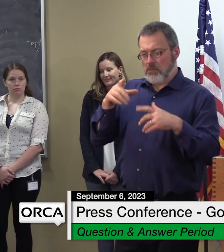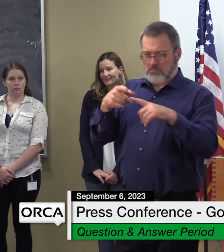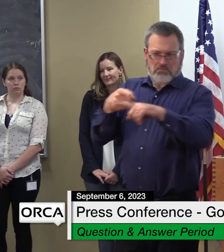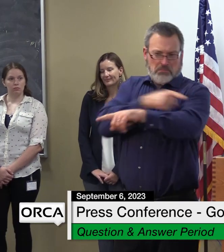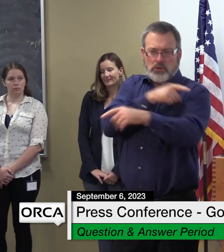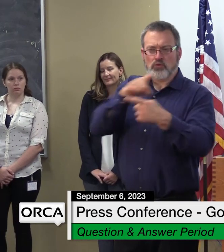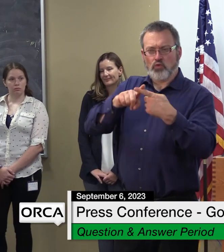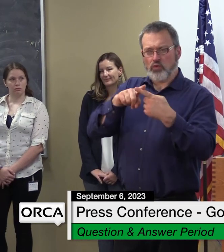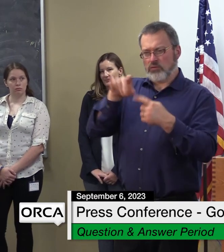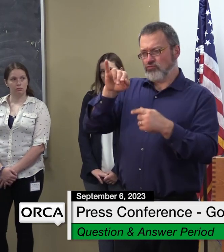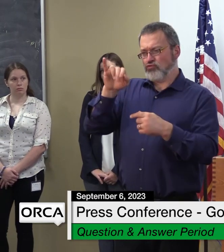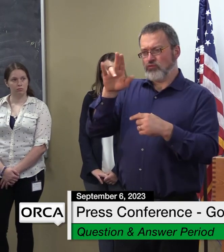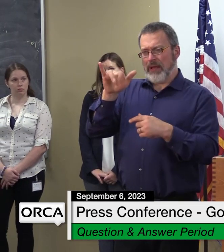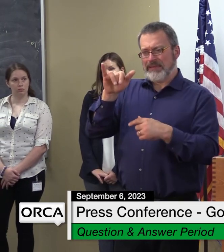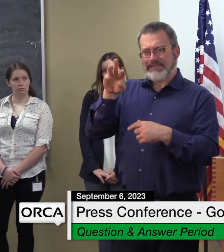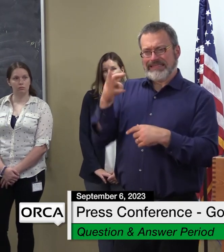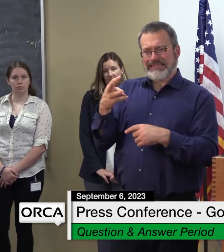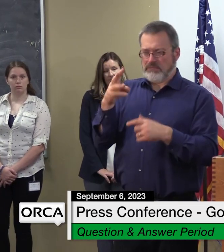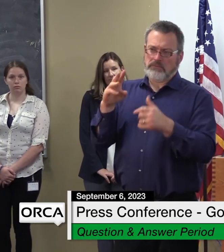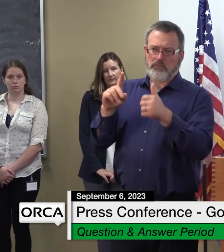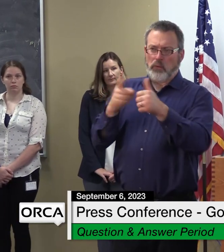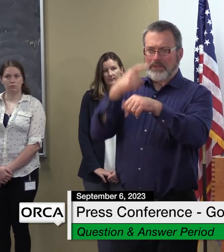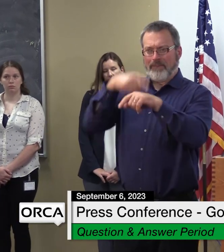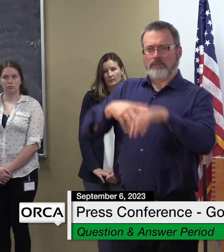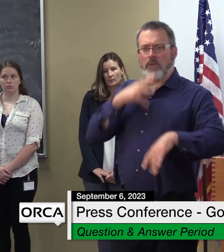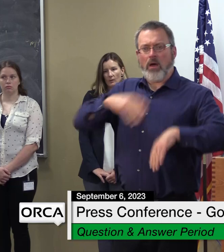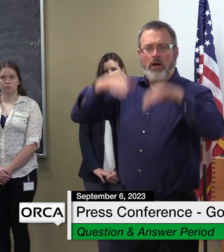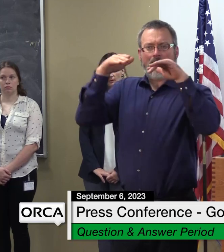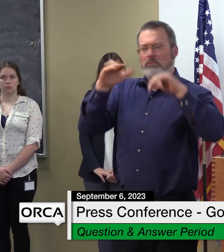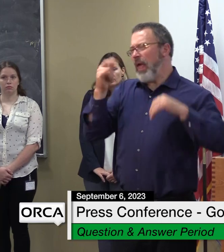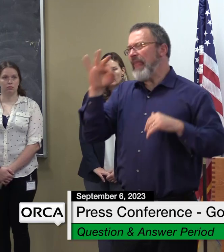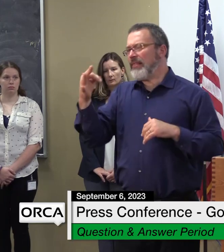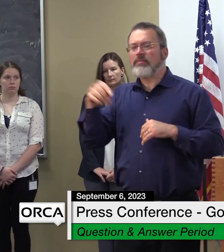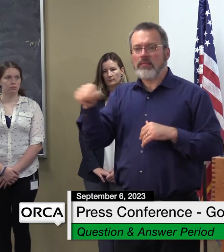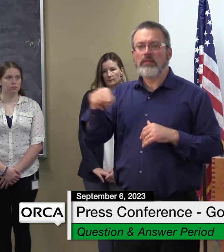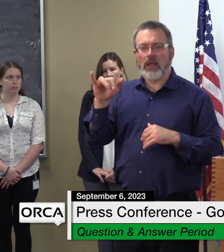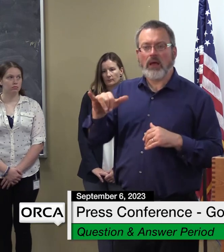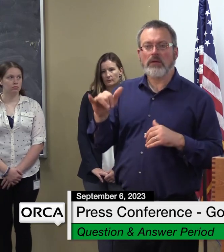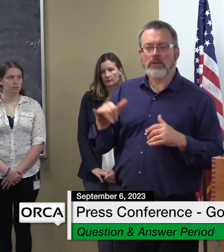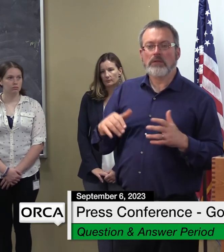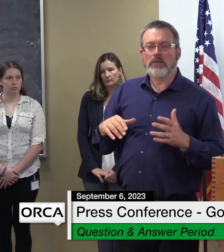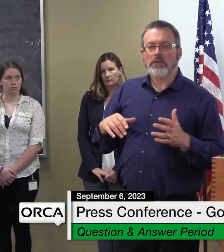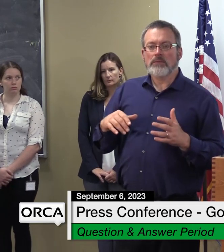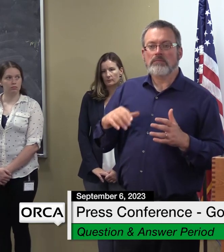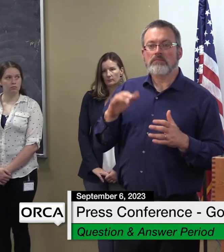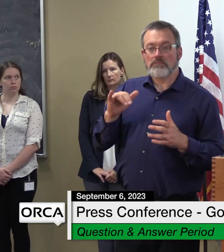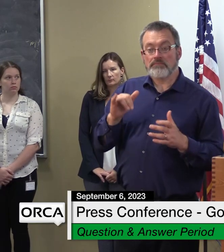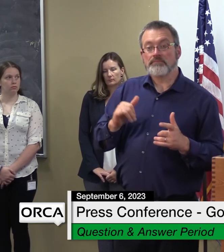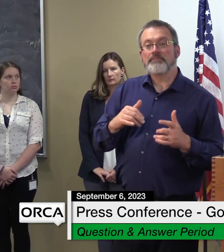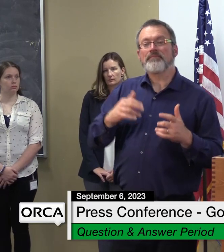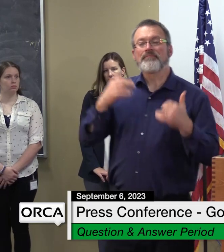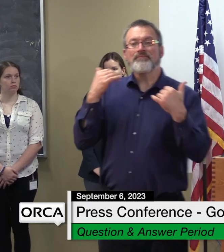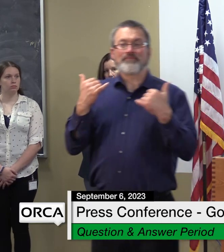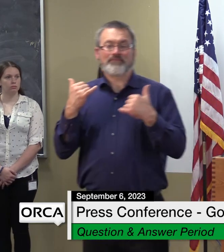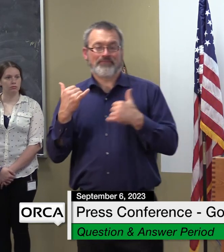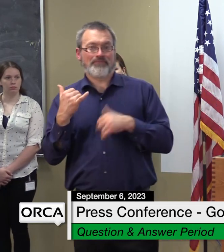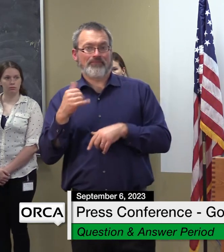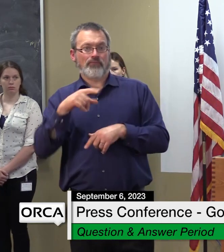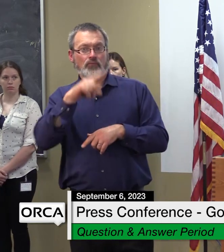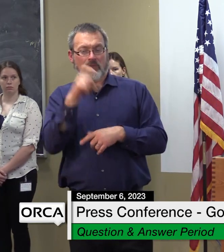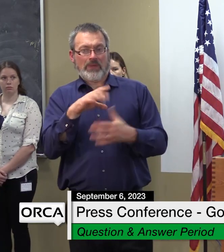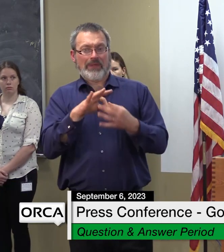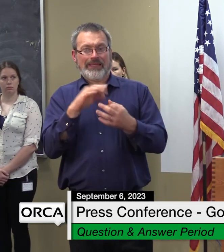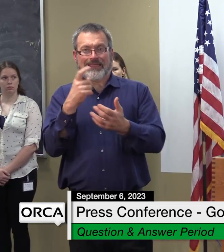Okay, sort of germane to that is, the tax revenues came in last month and not